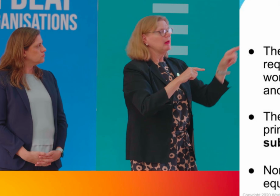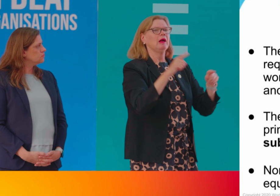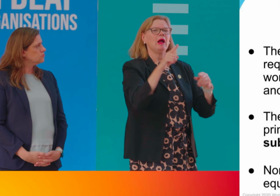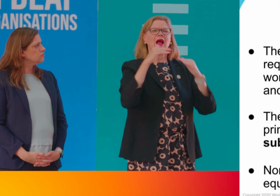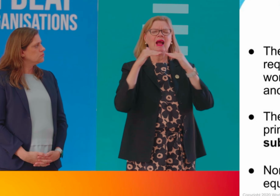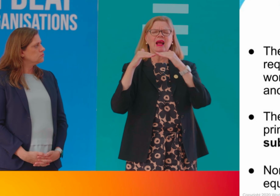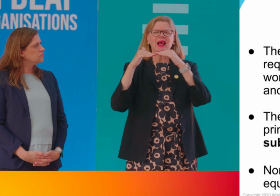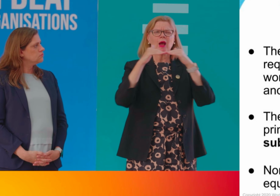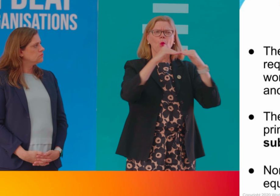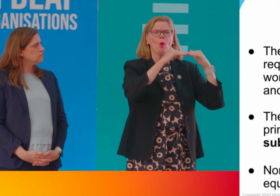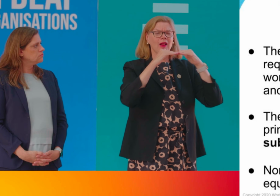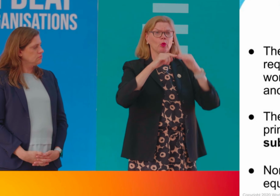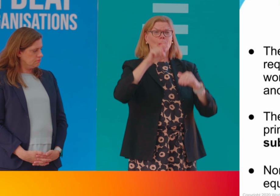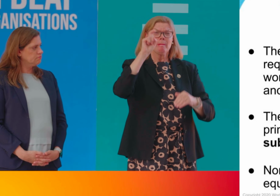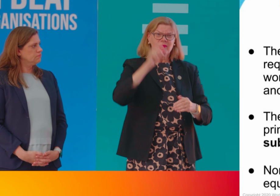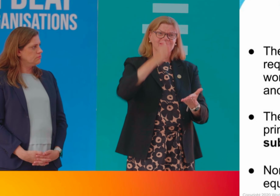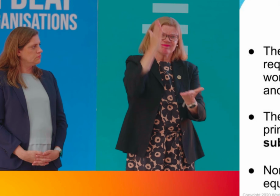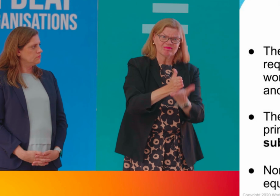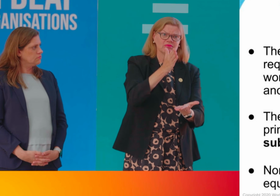And thirdly,